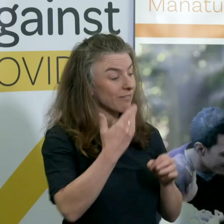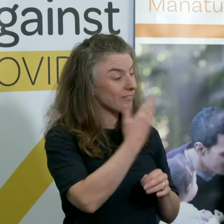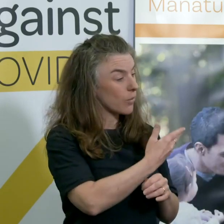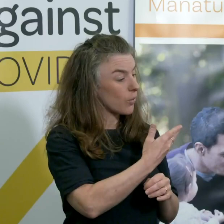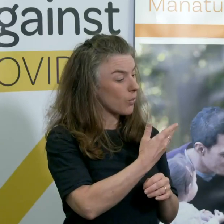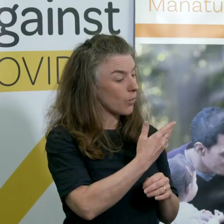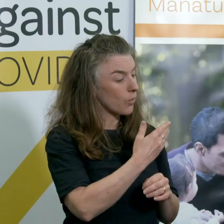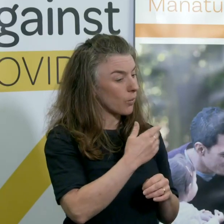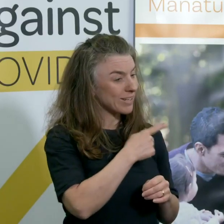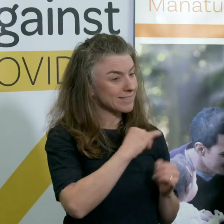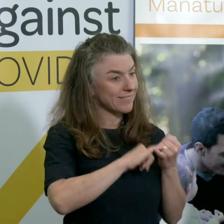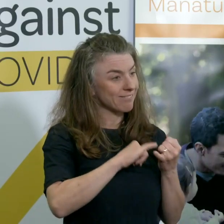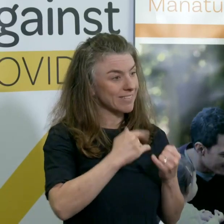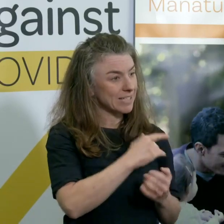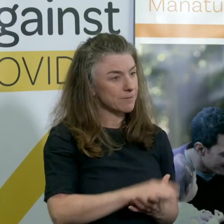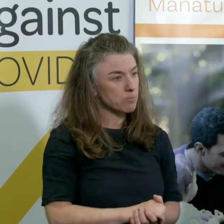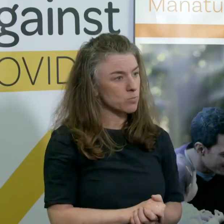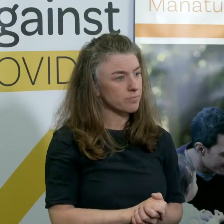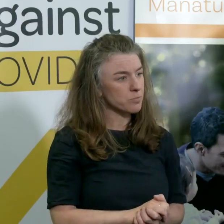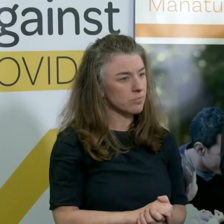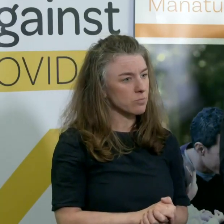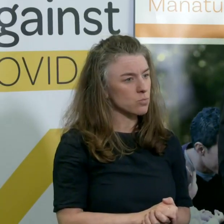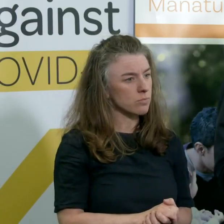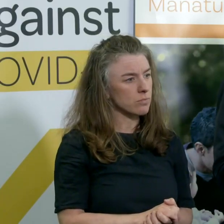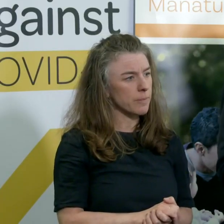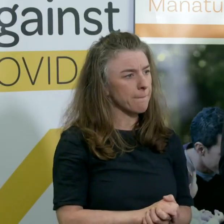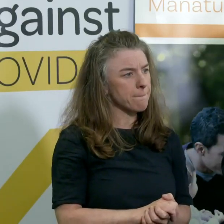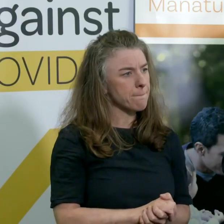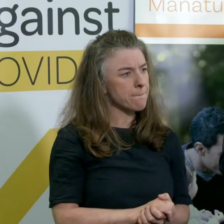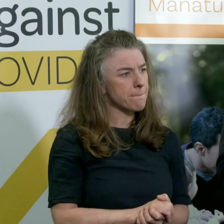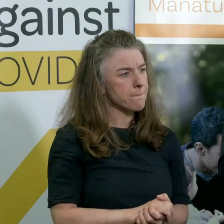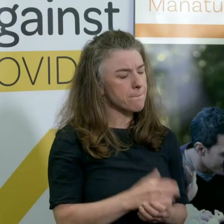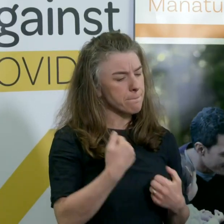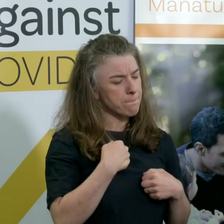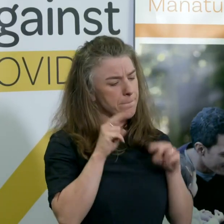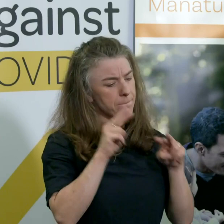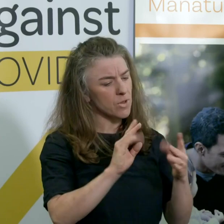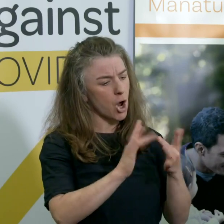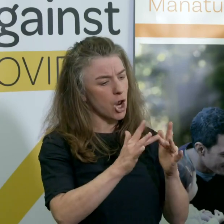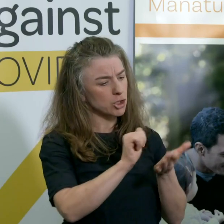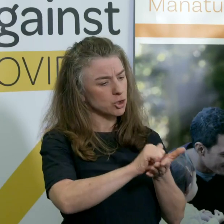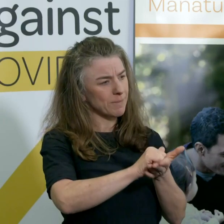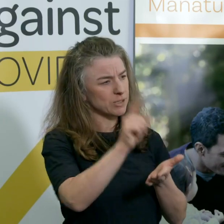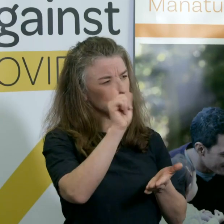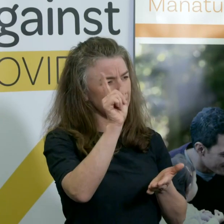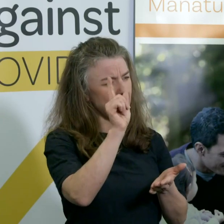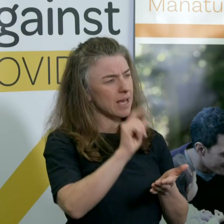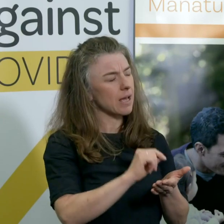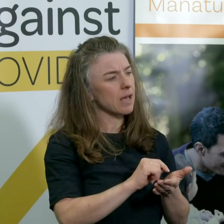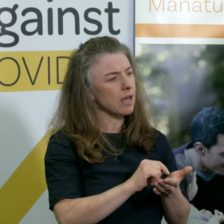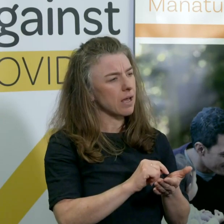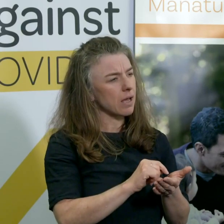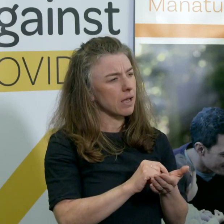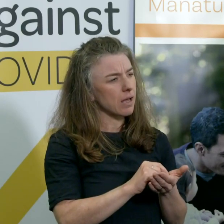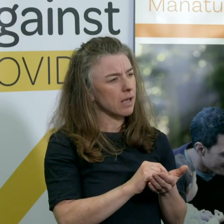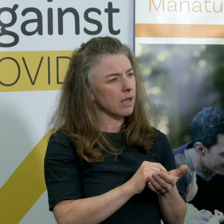questions for Steve. Hi, Steve. So I just happened to have a look on the online shopping today, and a lot of